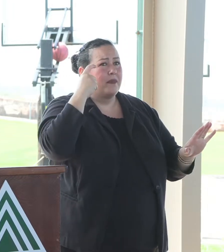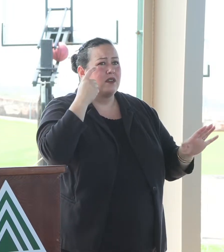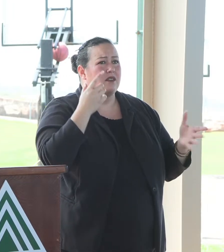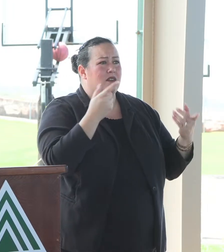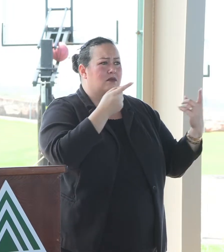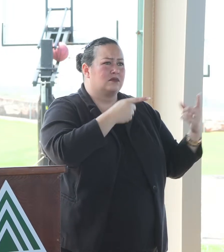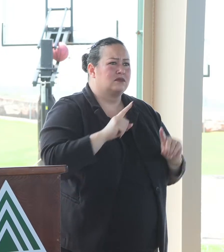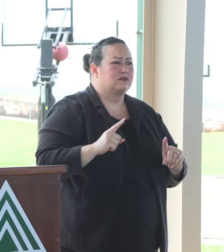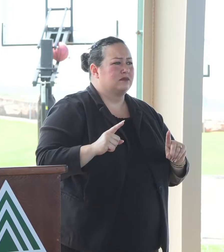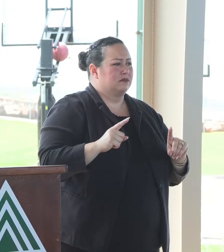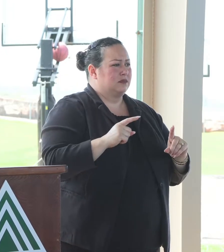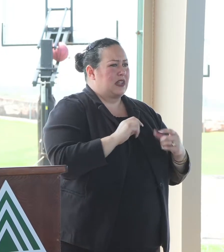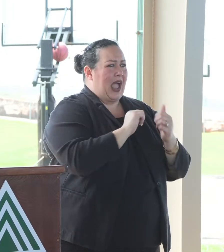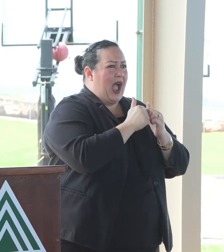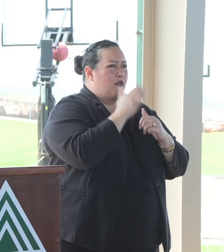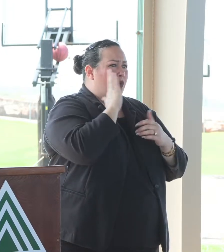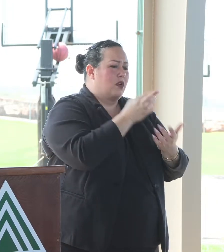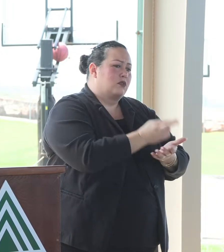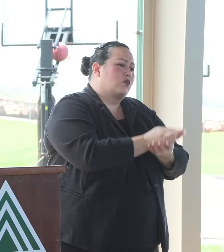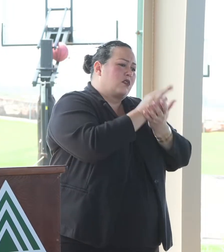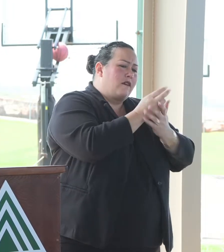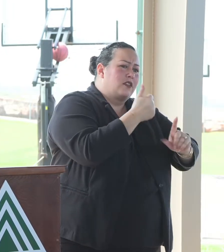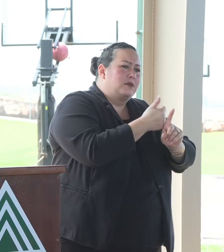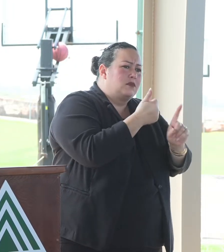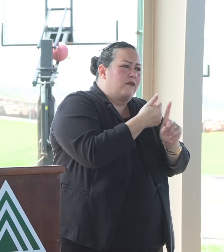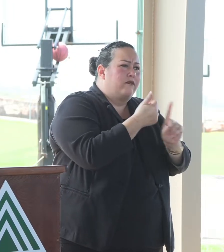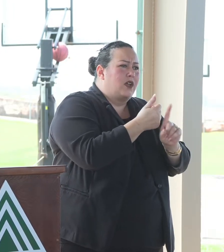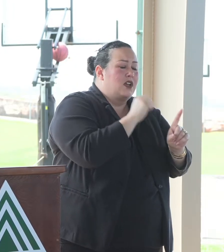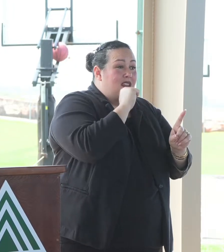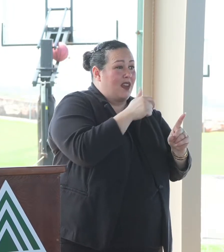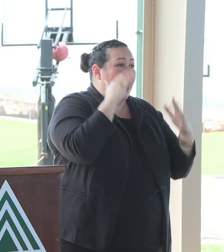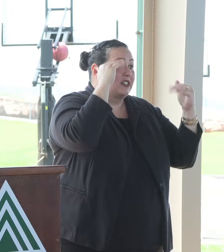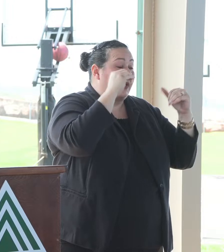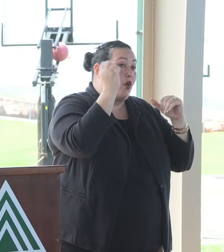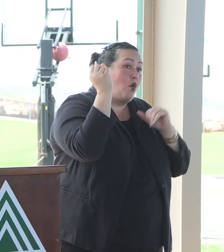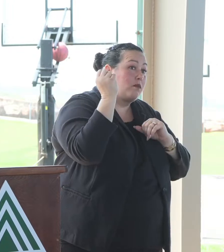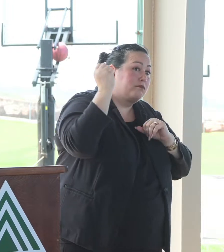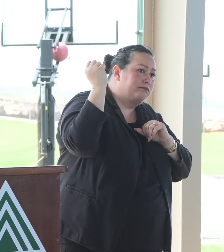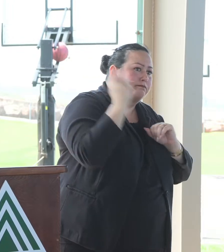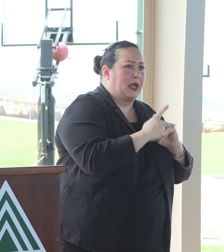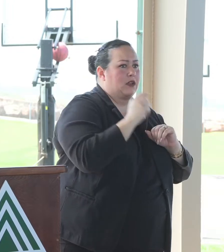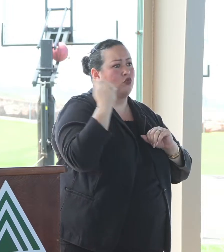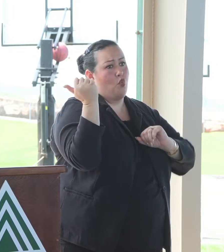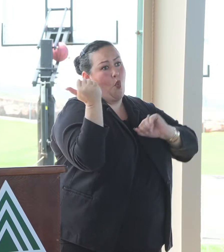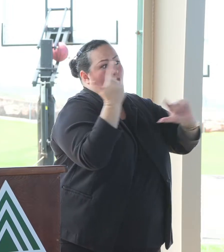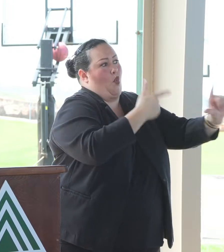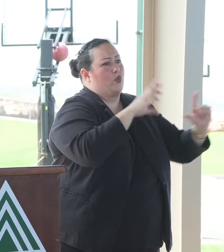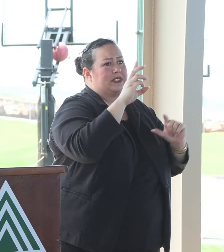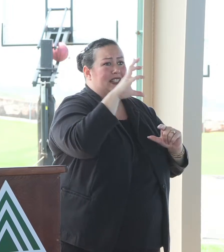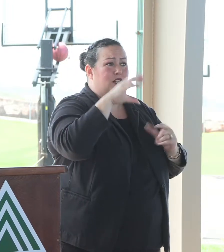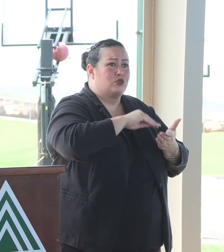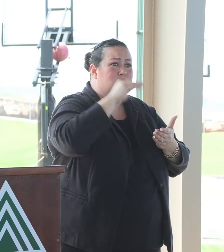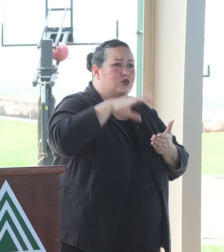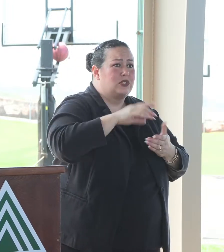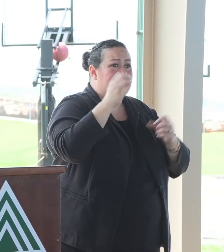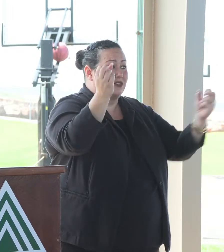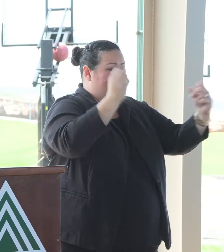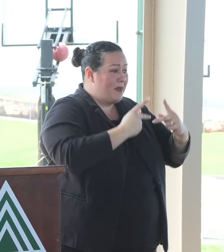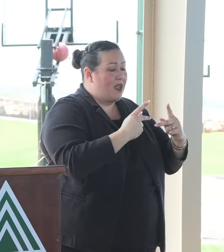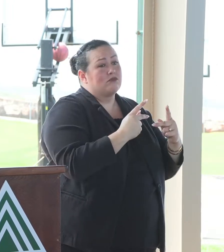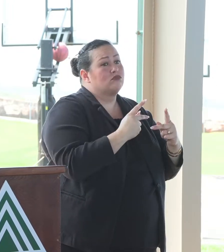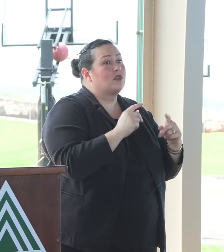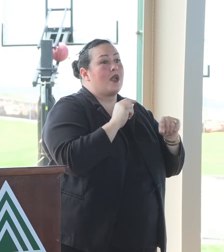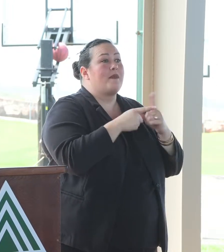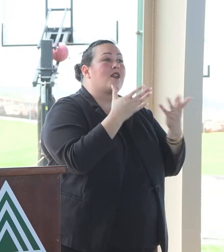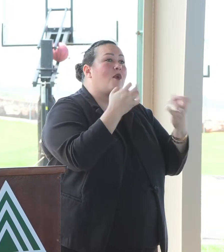to recover. We don't expect all 600 students to come back to this campus, but we want options for our students, and that's why we're